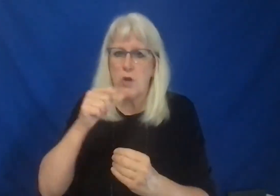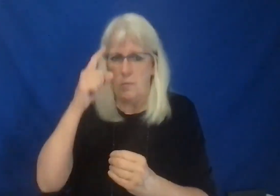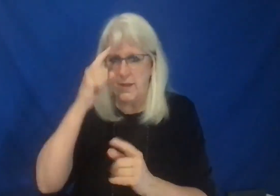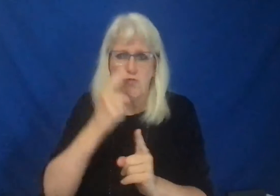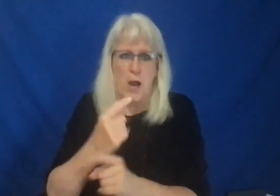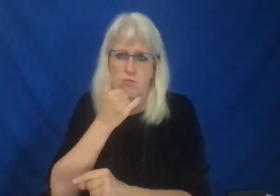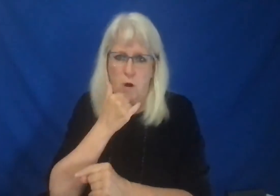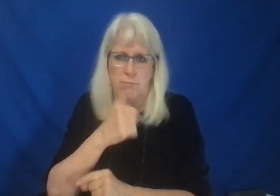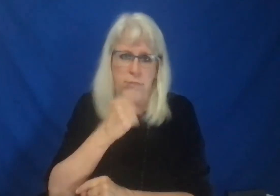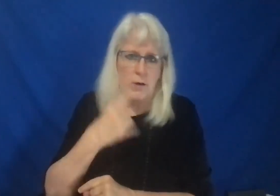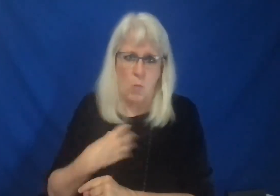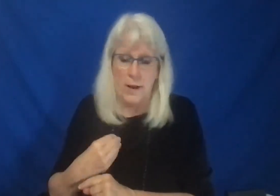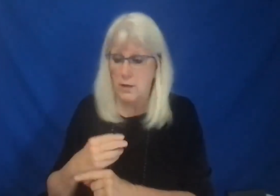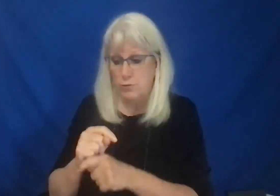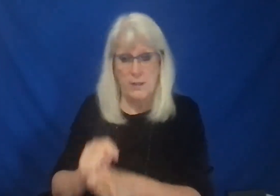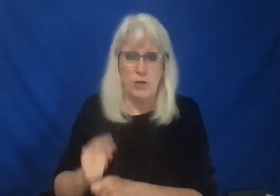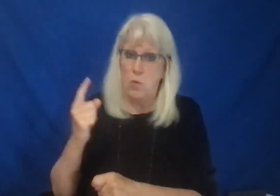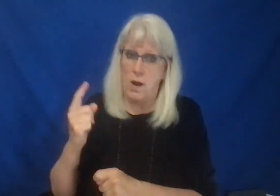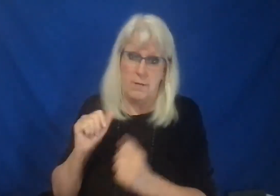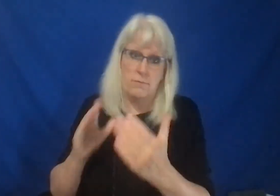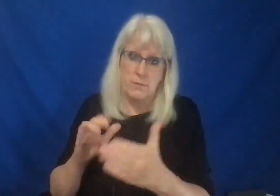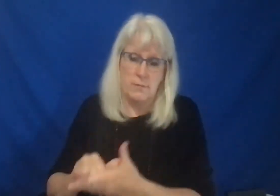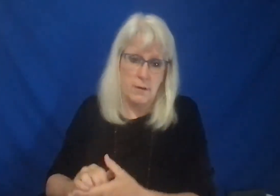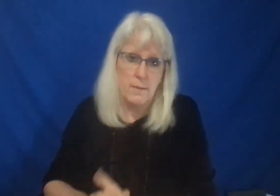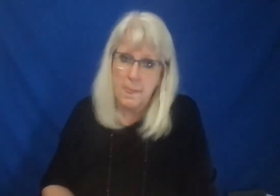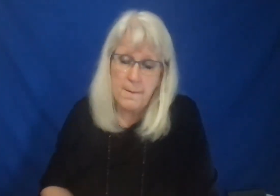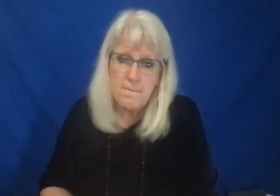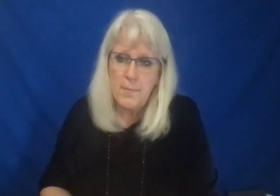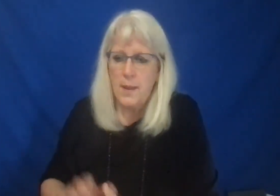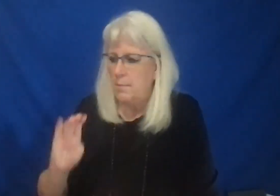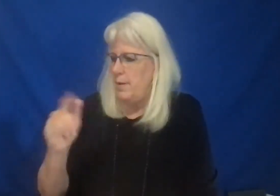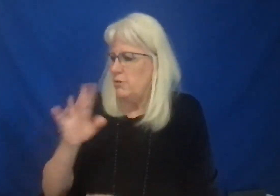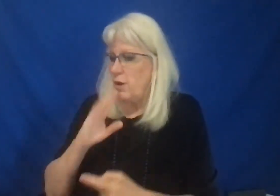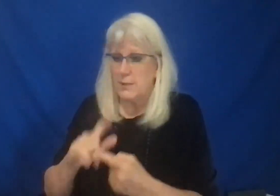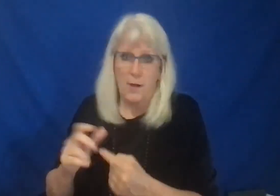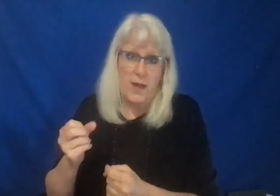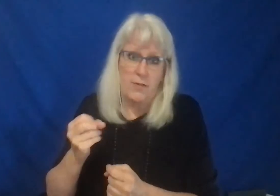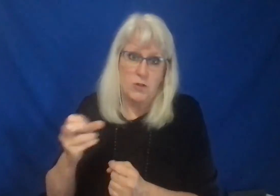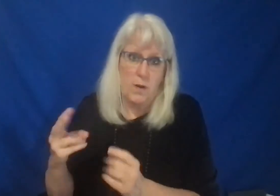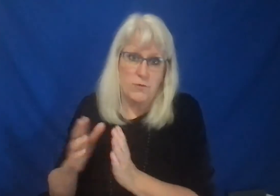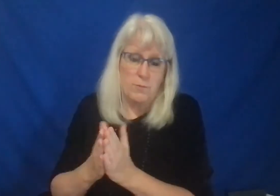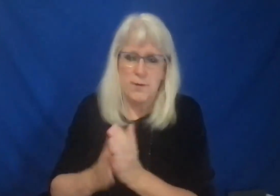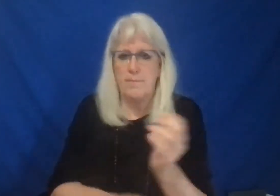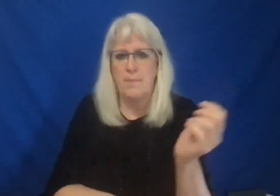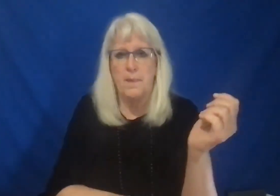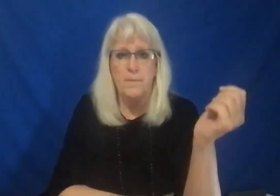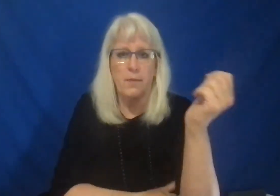in tradition 1, where Bill talks about this in the 12 and 12, that instead of it becoming either